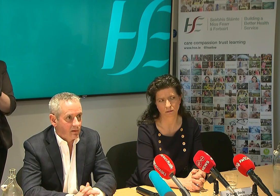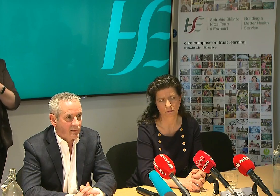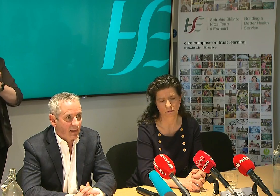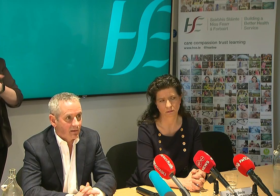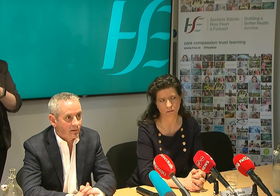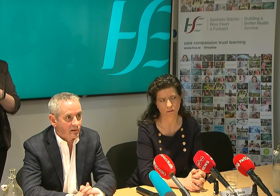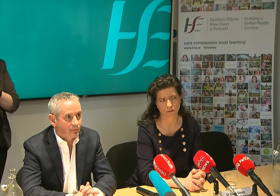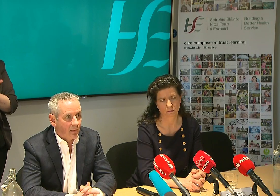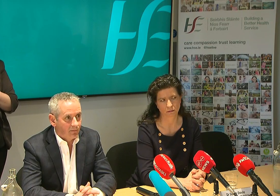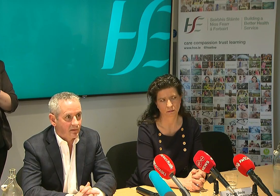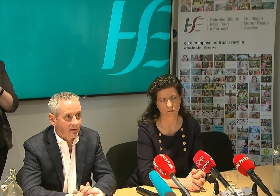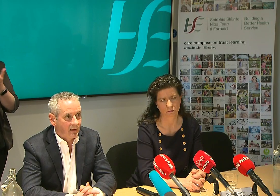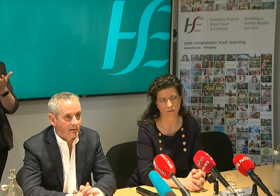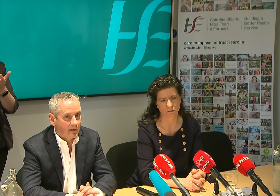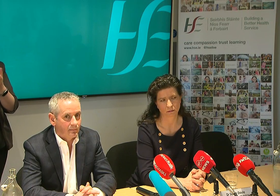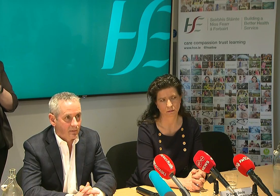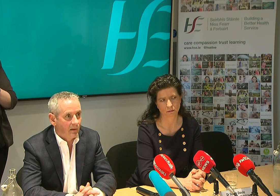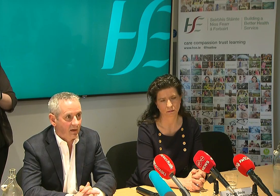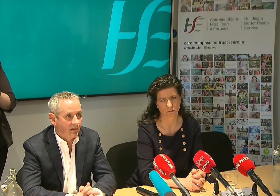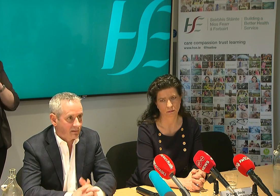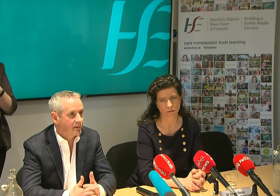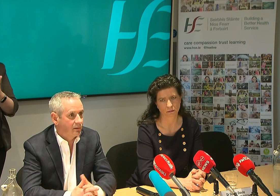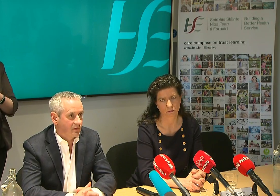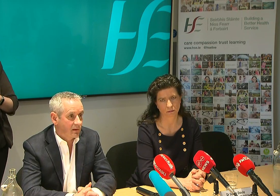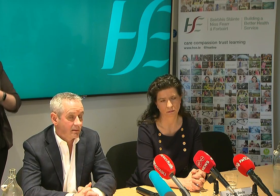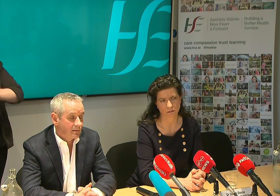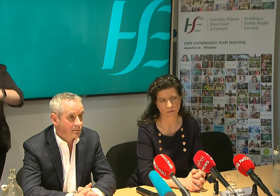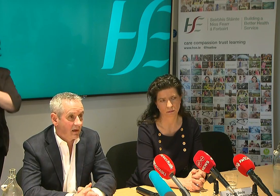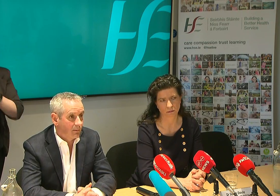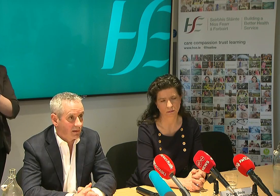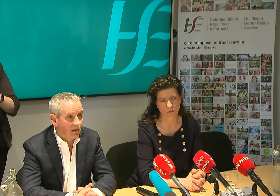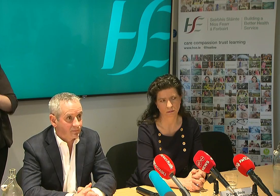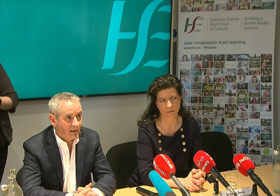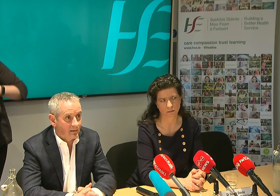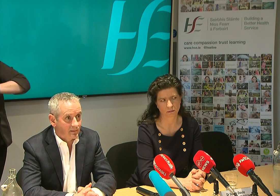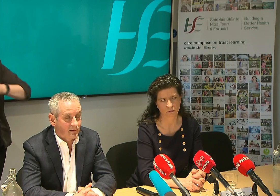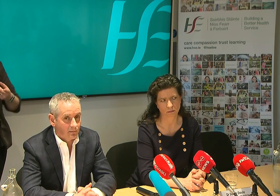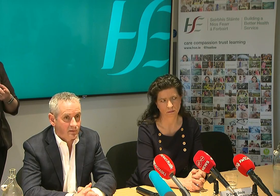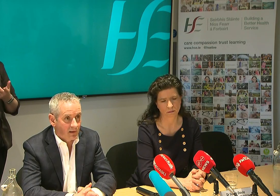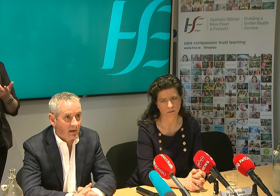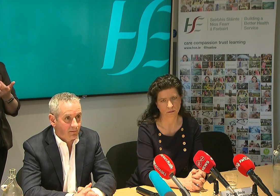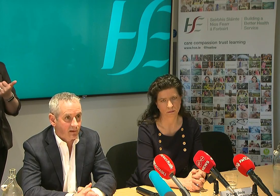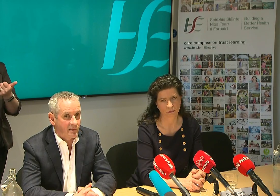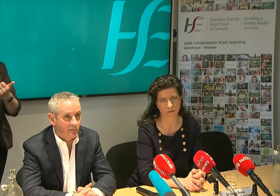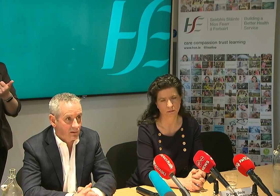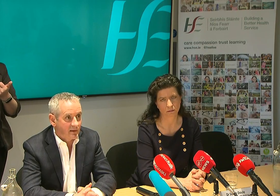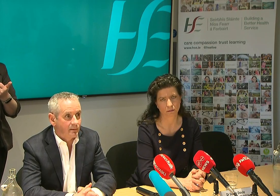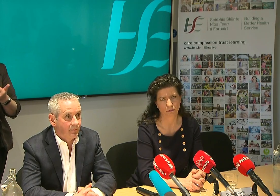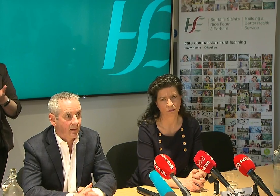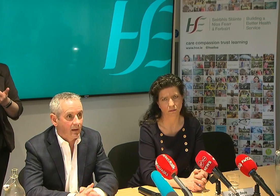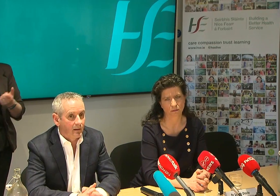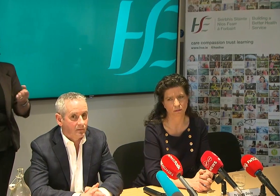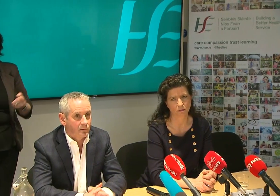from the communities taking ownership of it and combating it and doing it. So that's genuinely a call from me. Let's, you know, let's really galvanise the